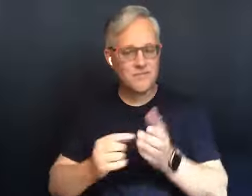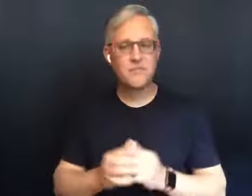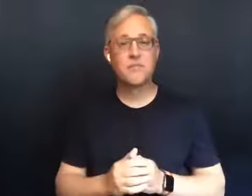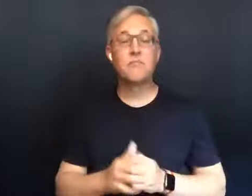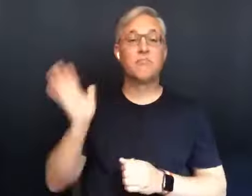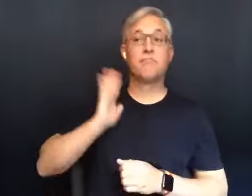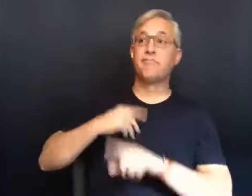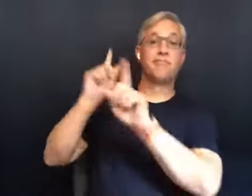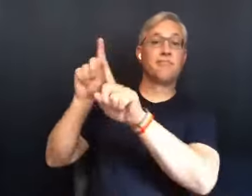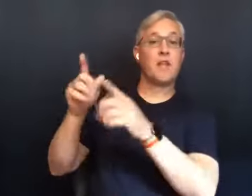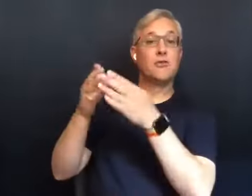We had some great